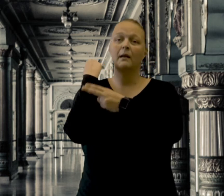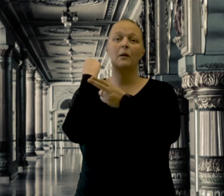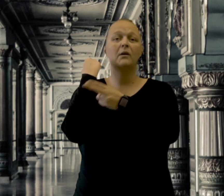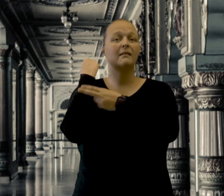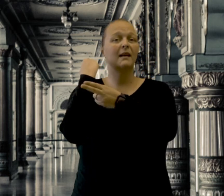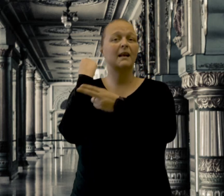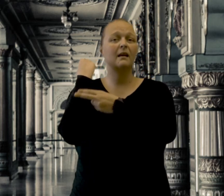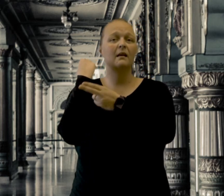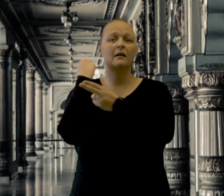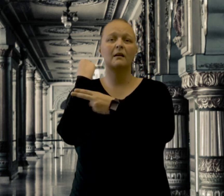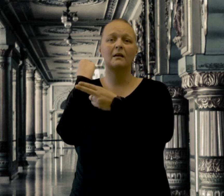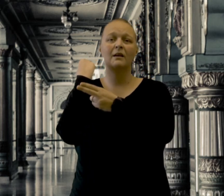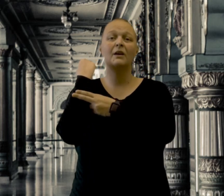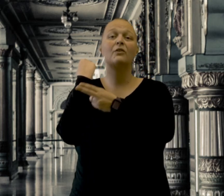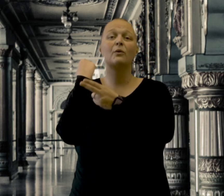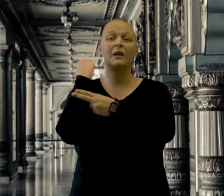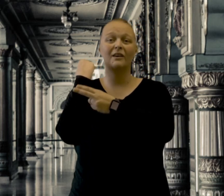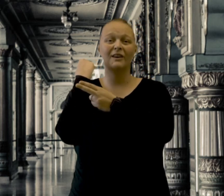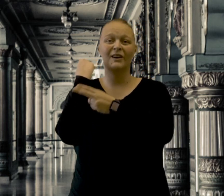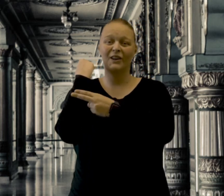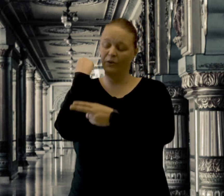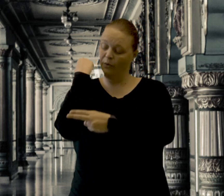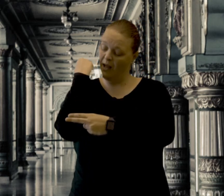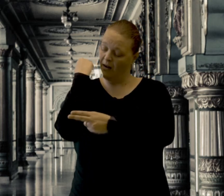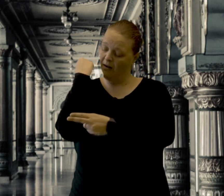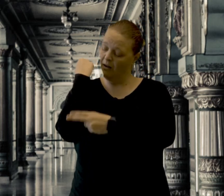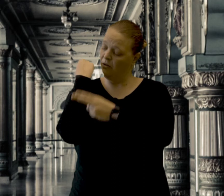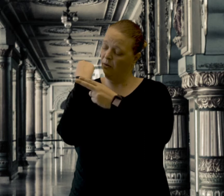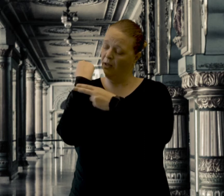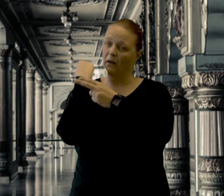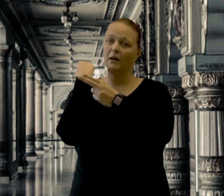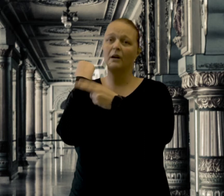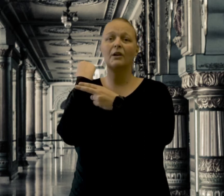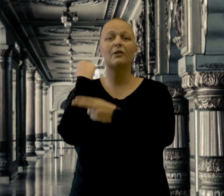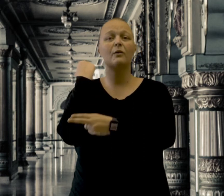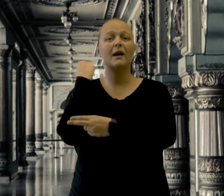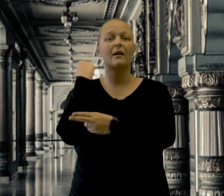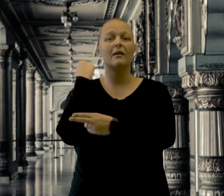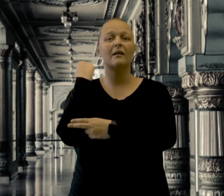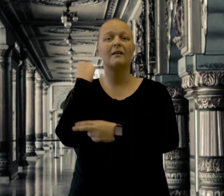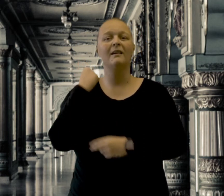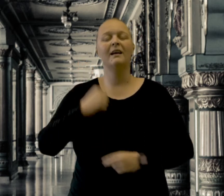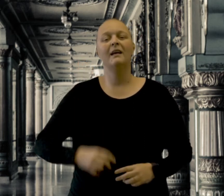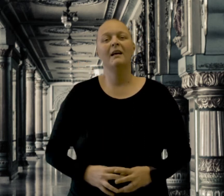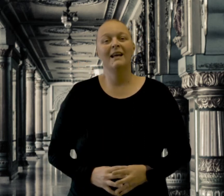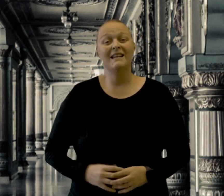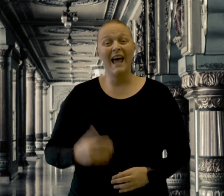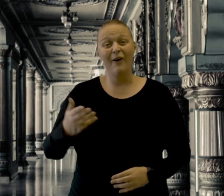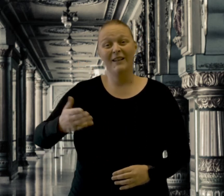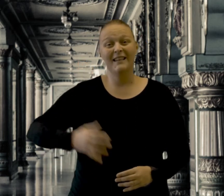Keeping it steady. 2 here, 2 there, 2 here, 2 there. Now let's